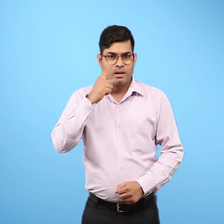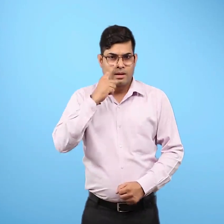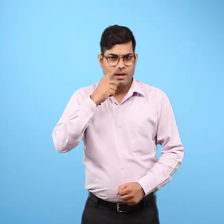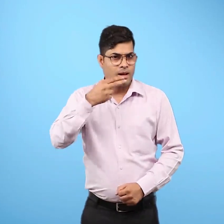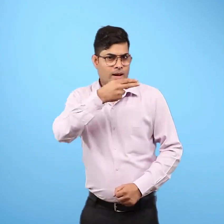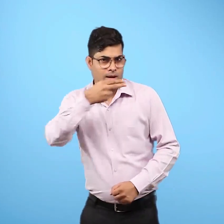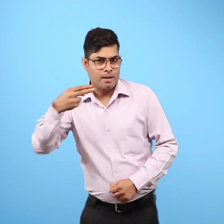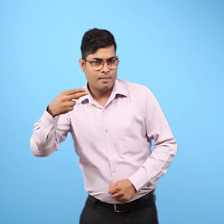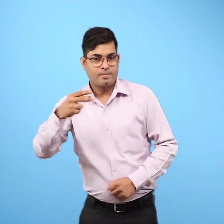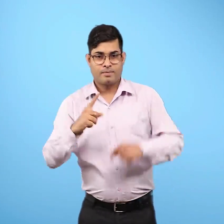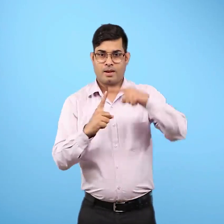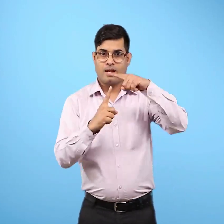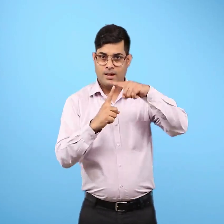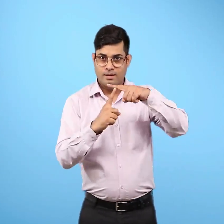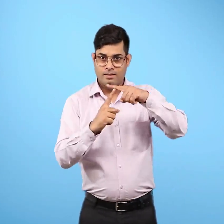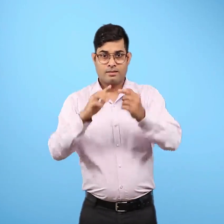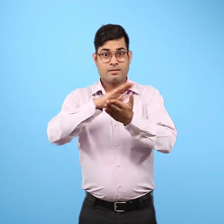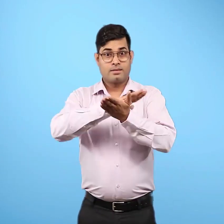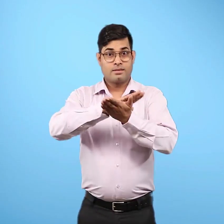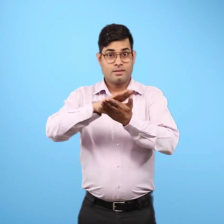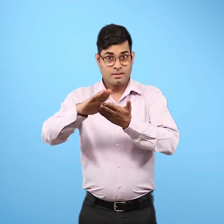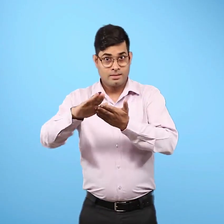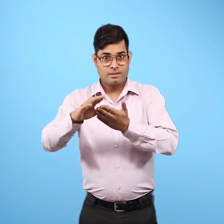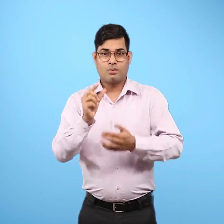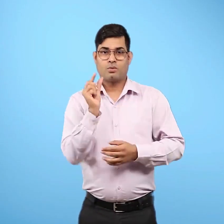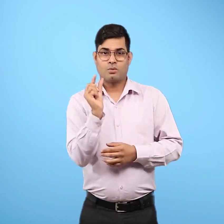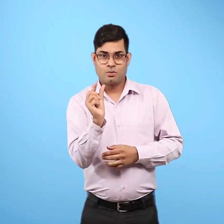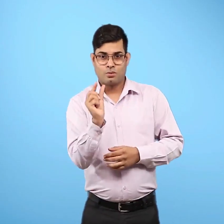Tulsi and her husband work on Karunya's farm.